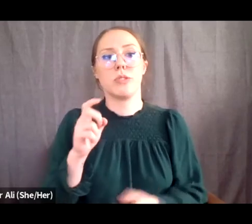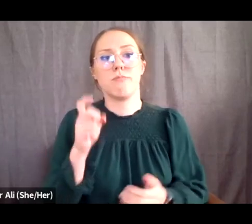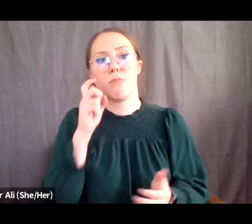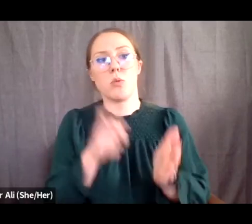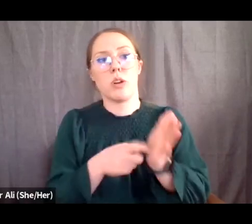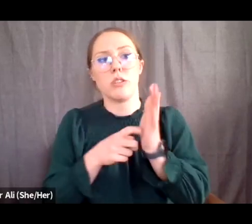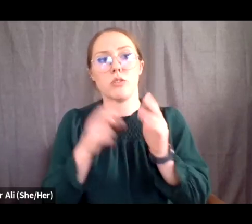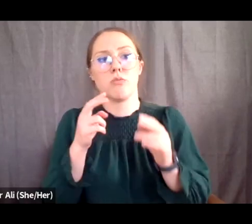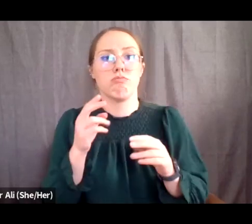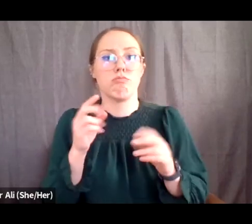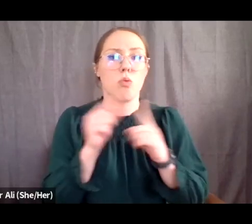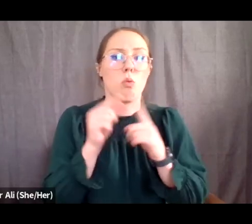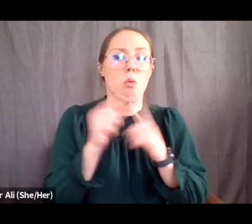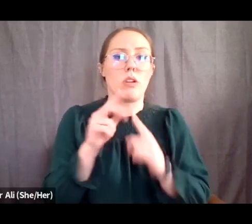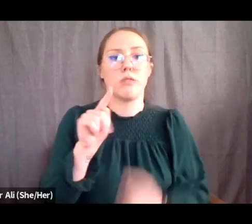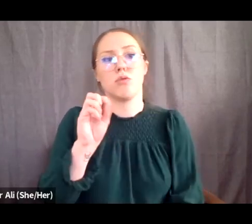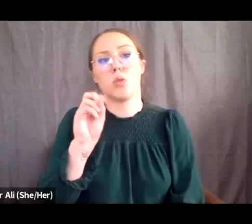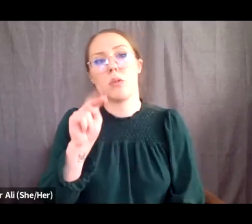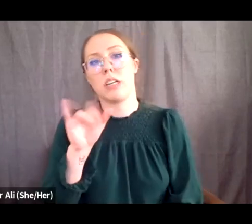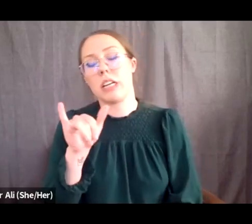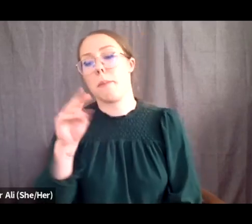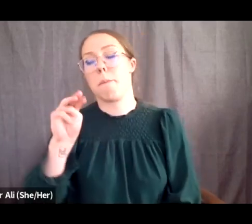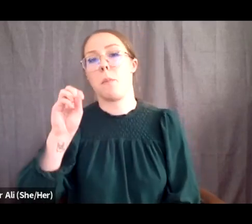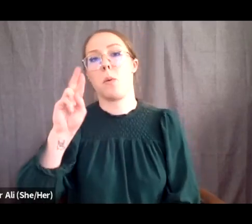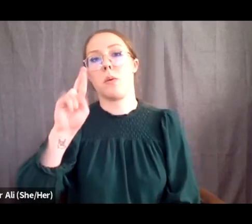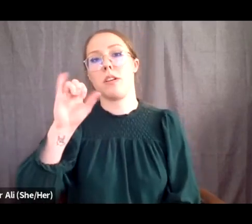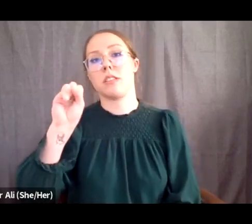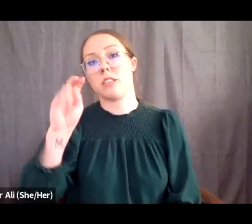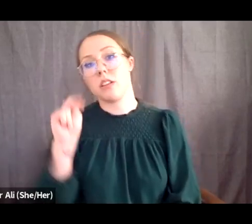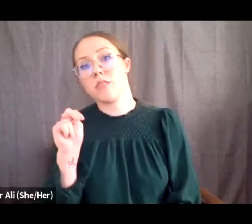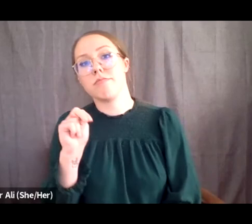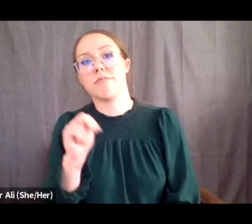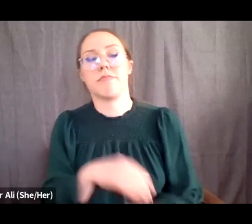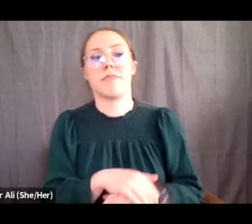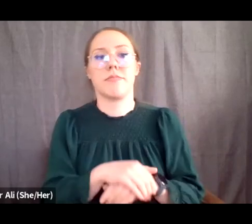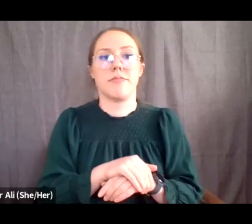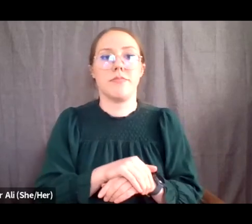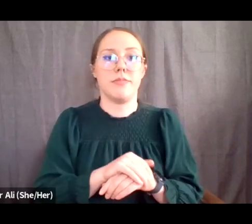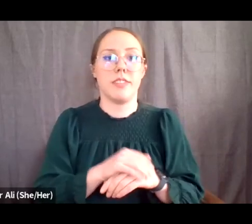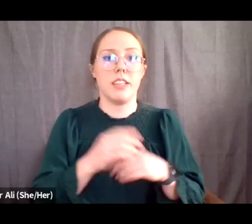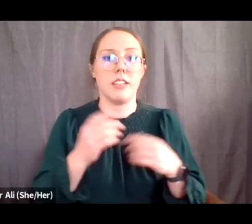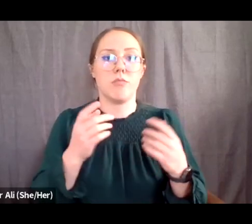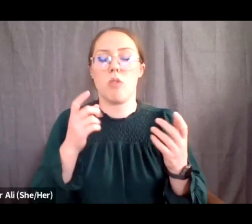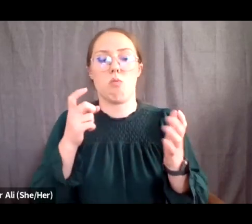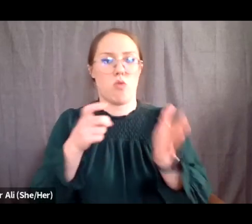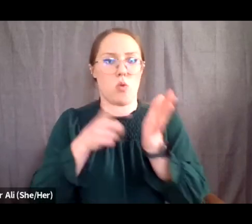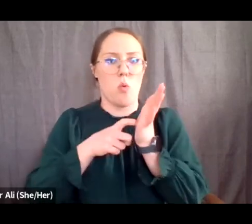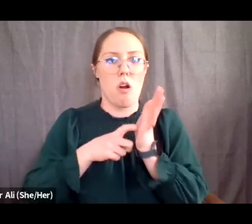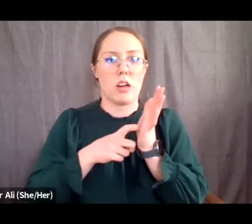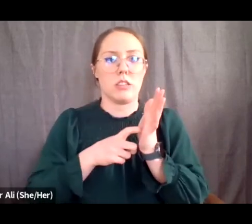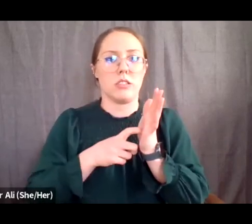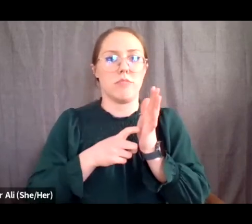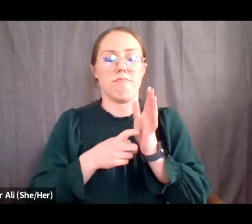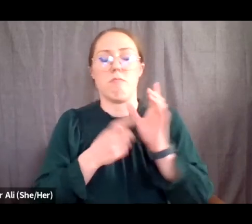seeing in the new pattern of an old idea, the revelation and the word. It requires a